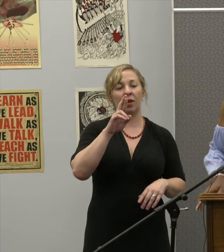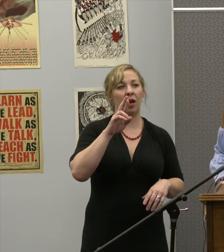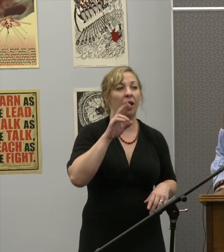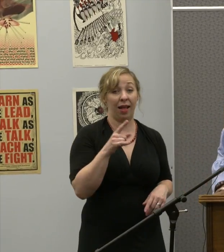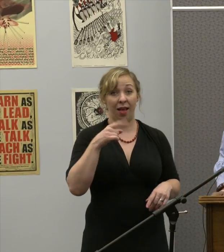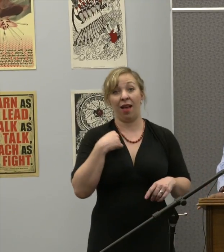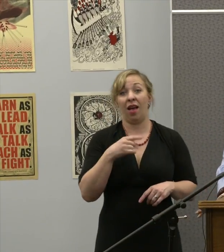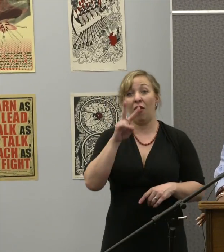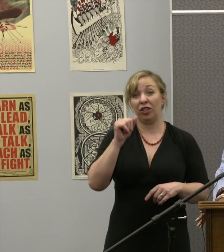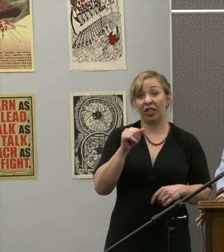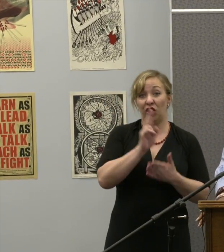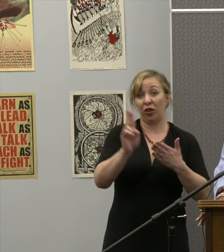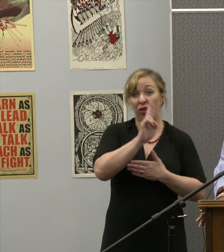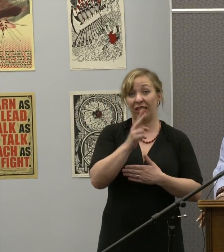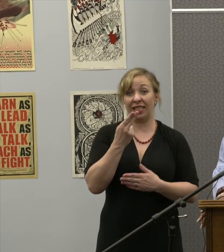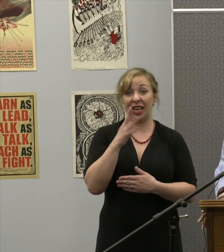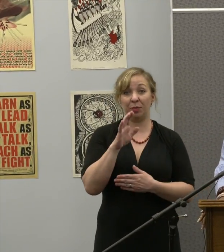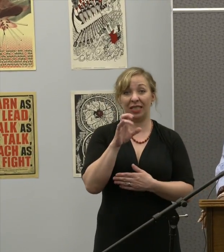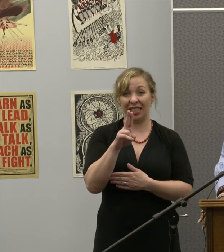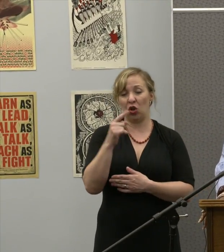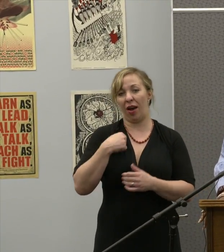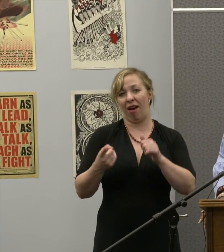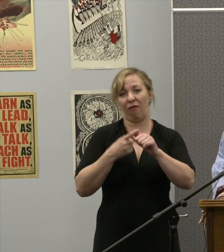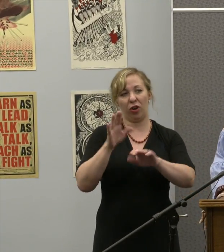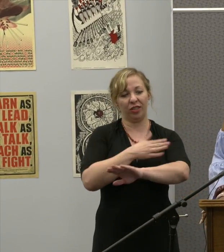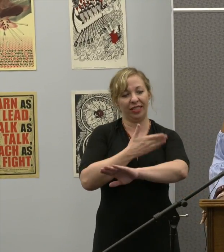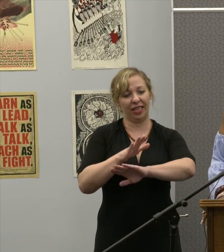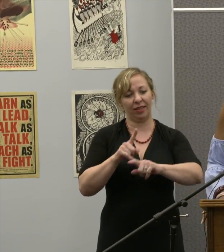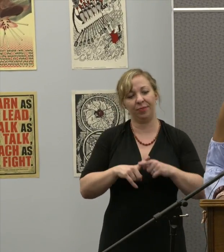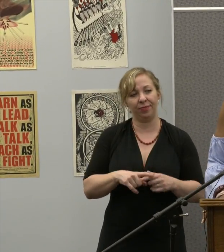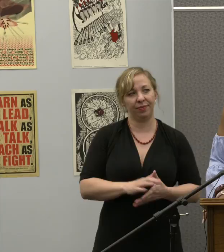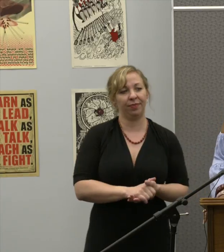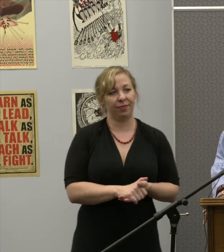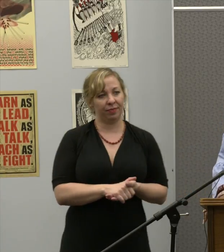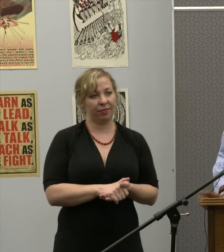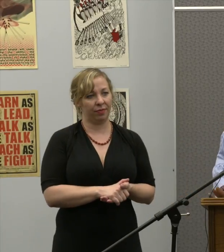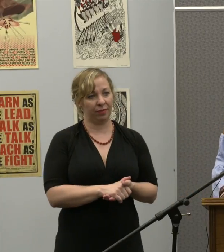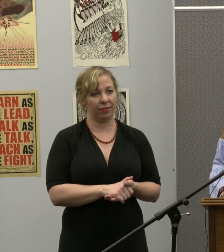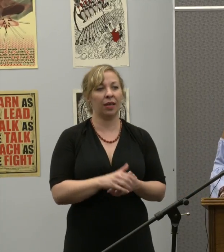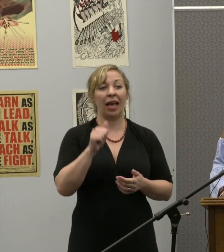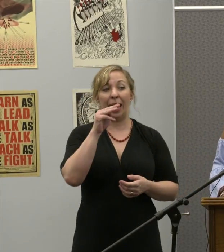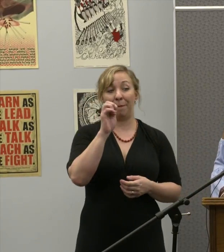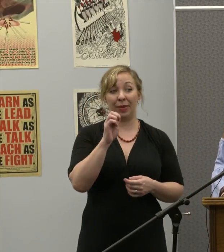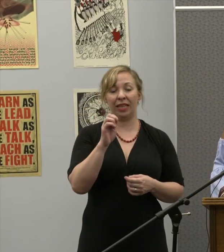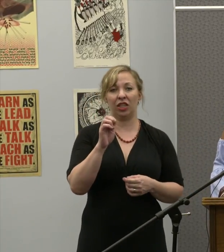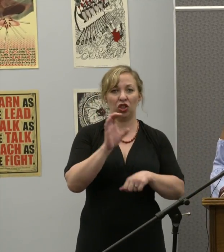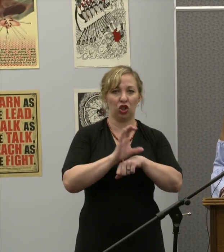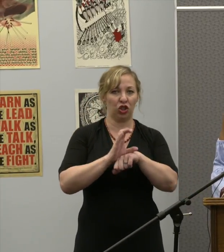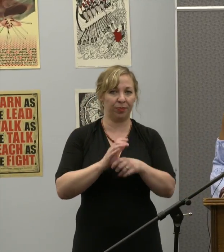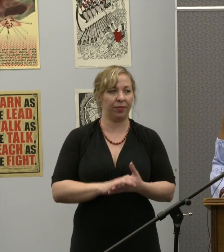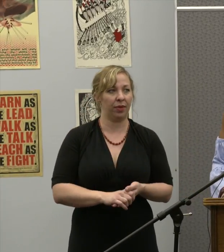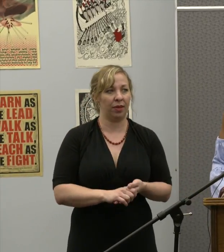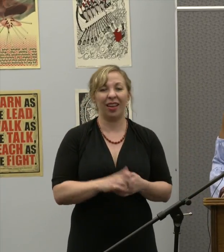HBCU where I sung this first. And a shout out to the AME Church in Franklin County, Virginia. All right, the